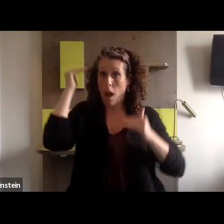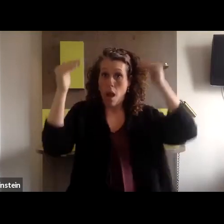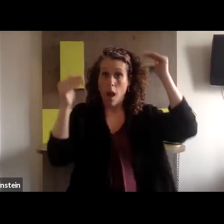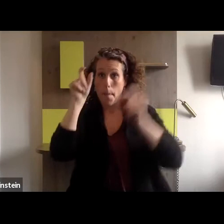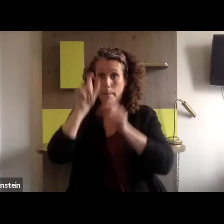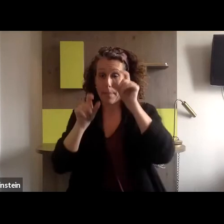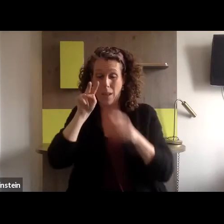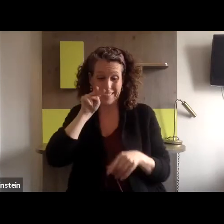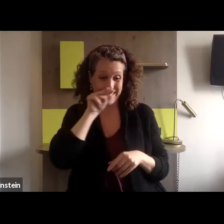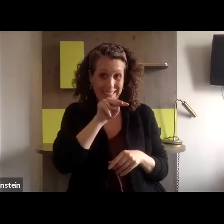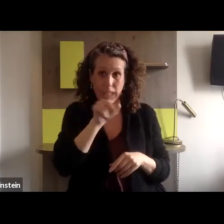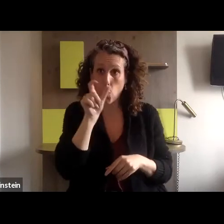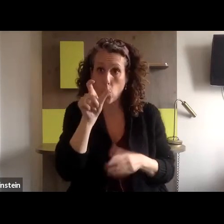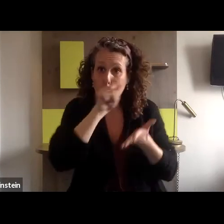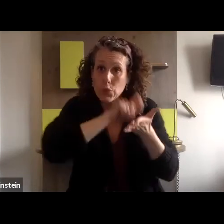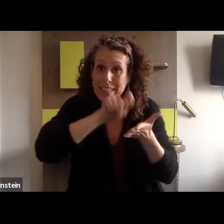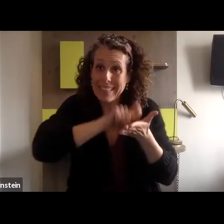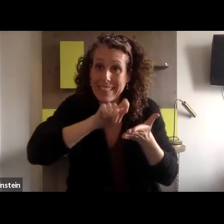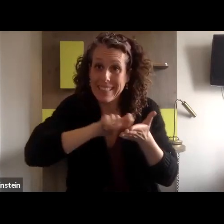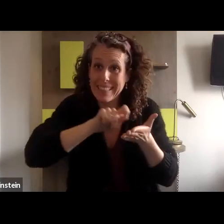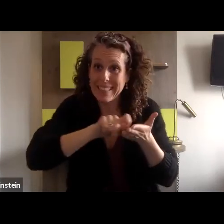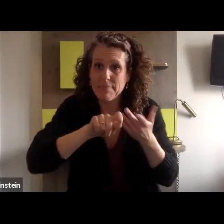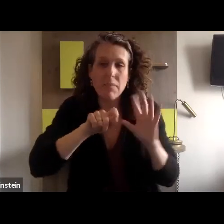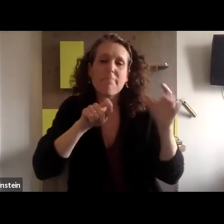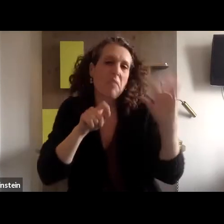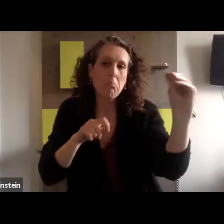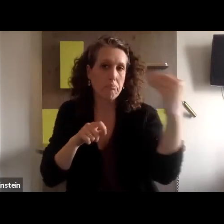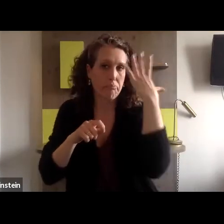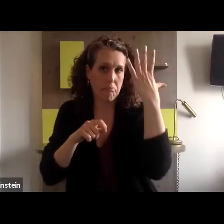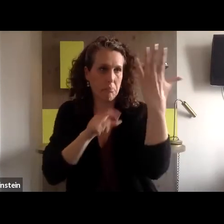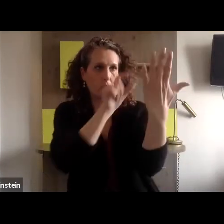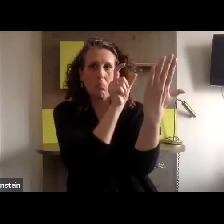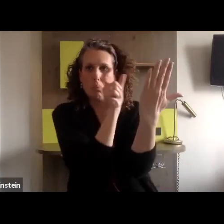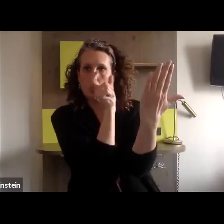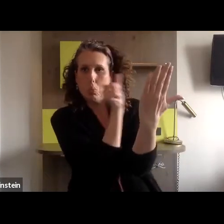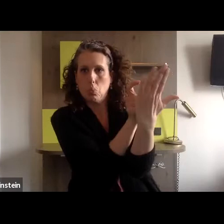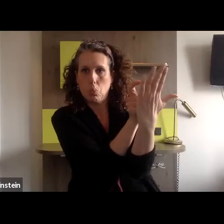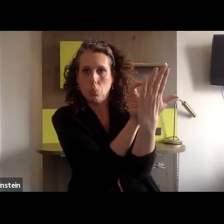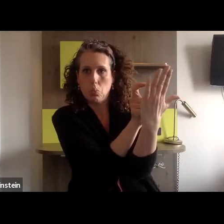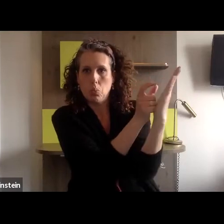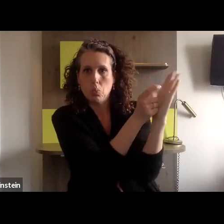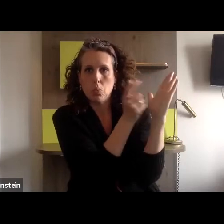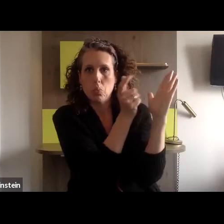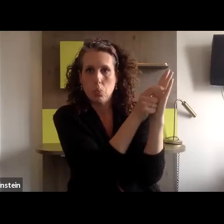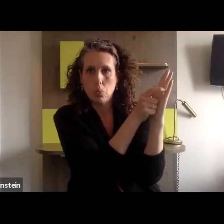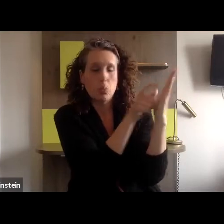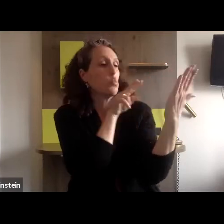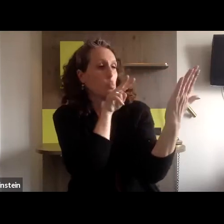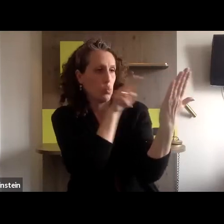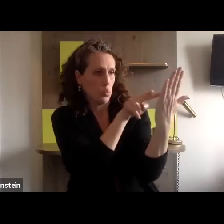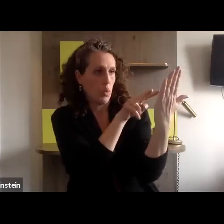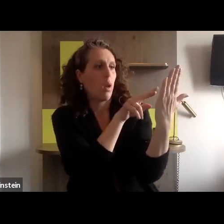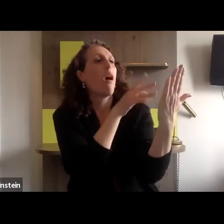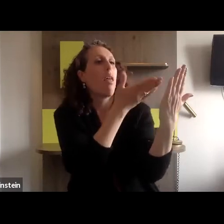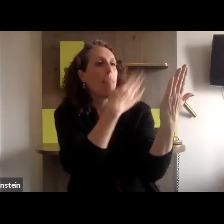written word on a PowerPoint in this case, and they are asked to produce the